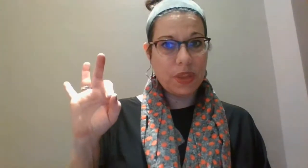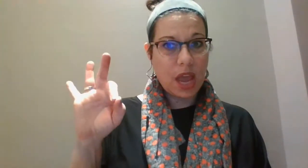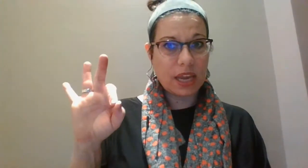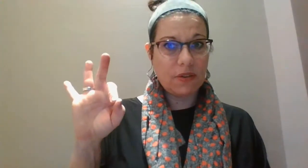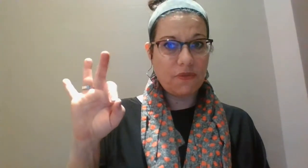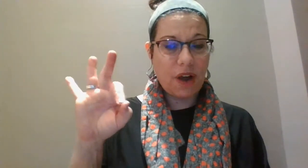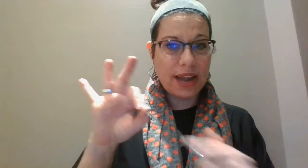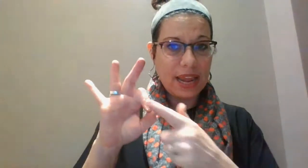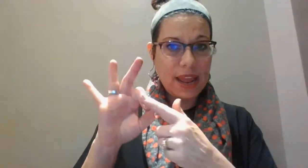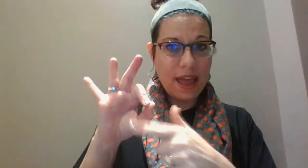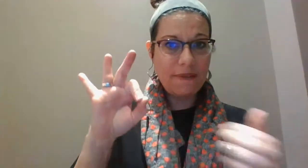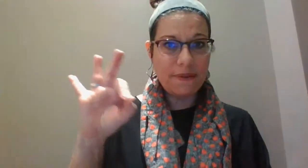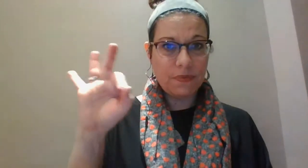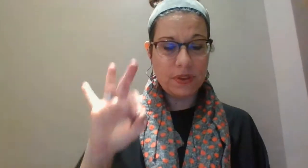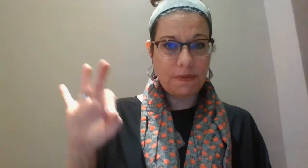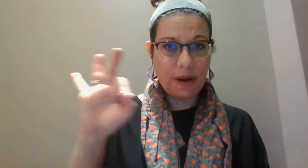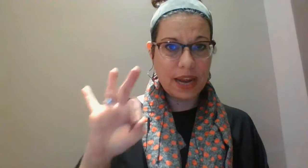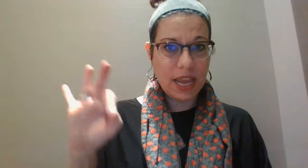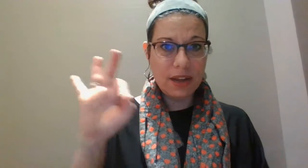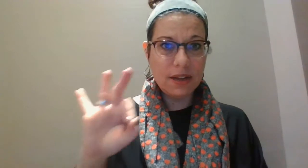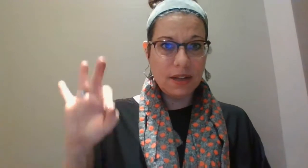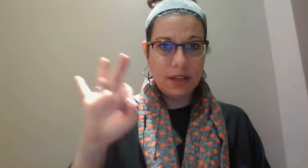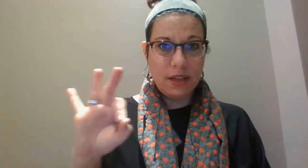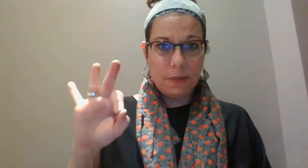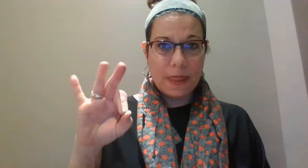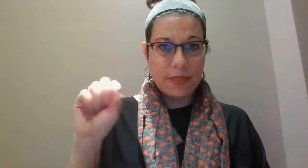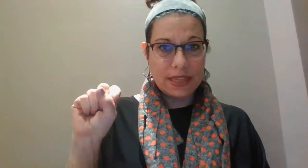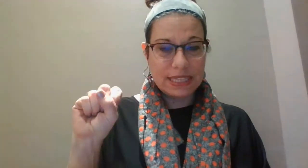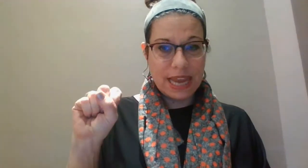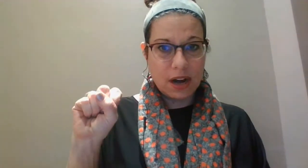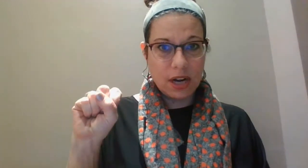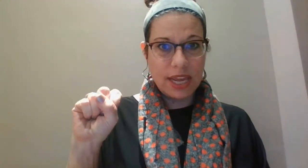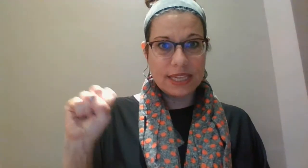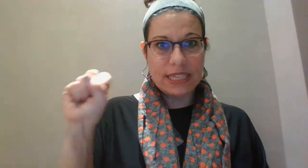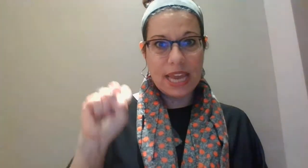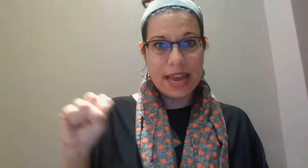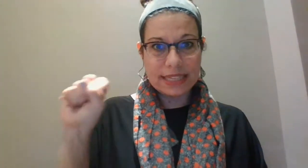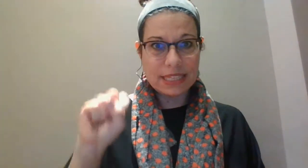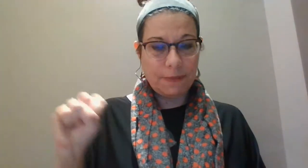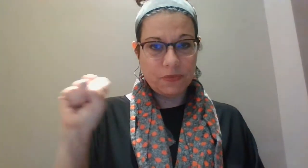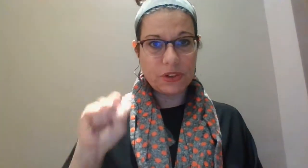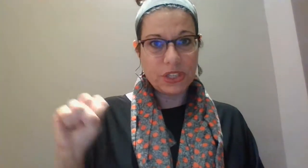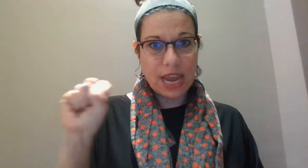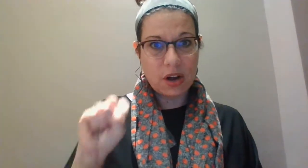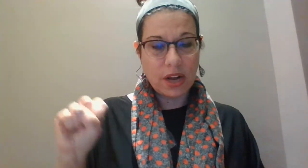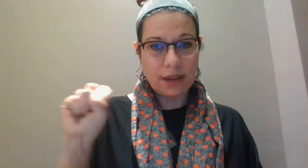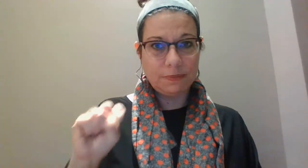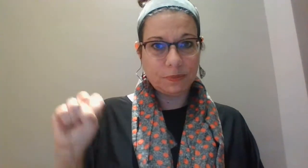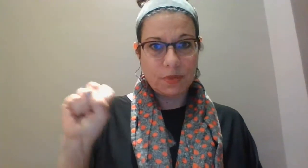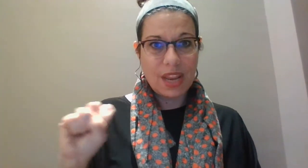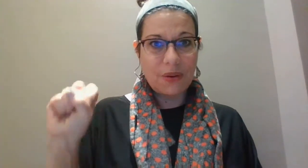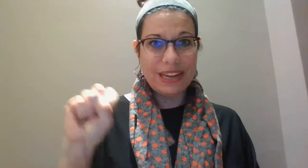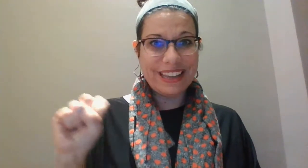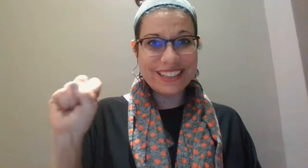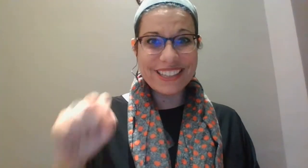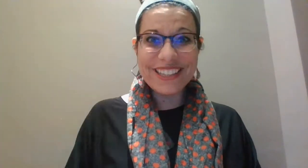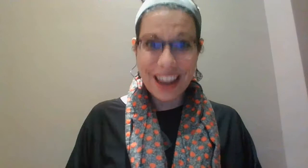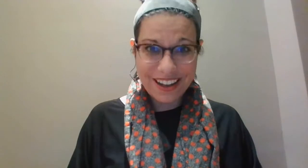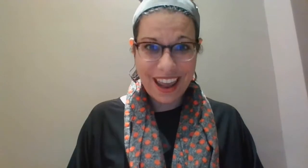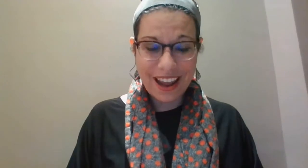again, Friday, F, Friday, and then Saturday is the S for Saturday. Now, when it gets to Sunday,